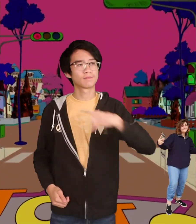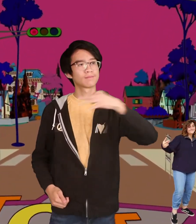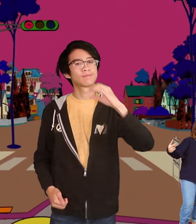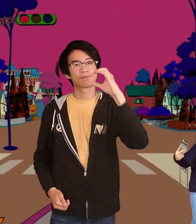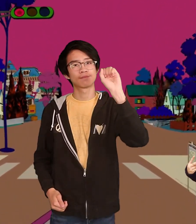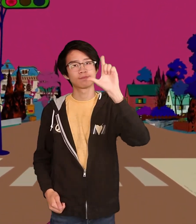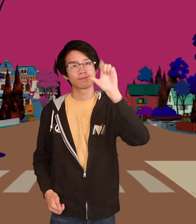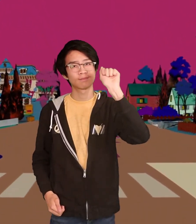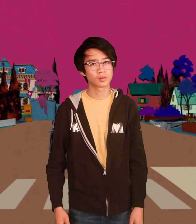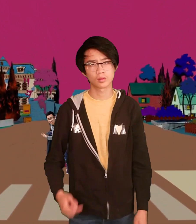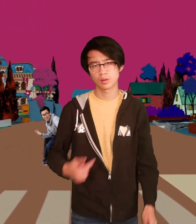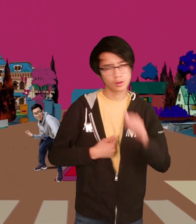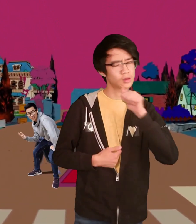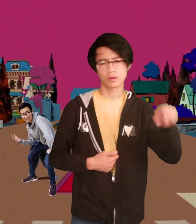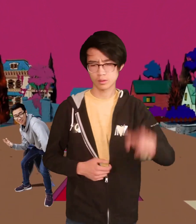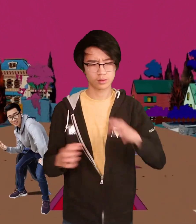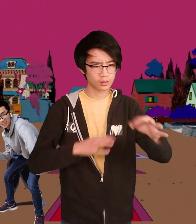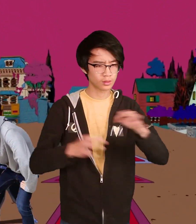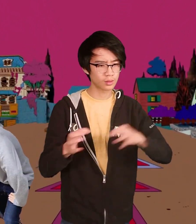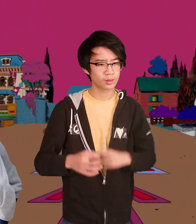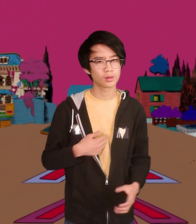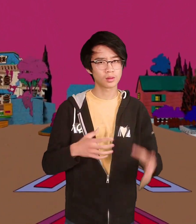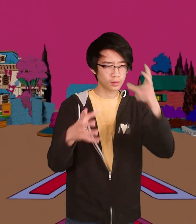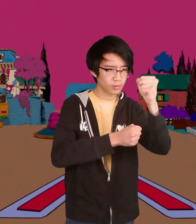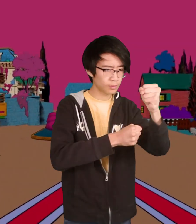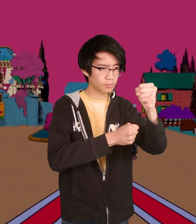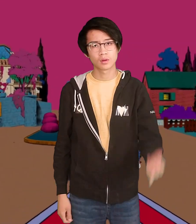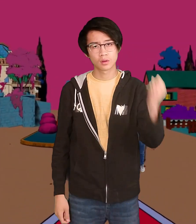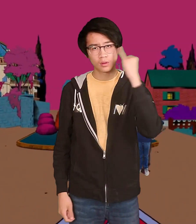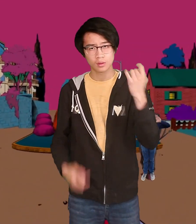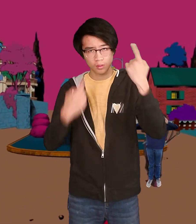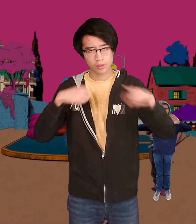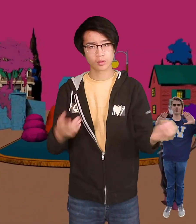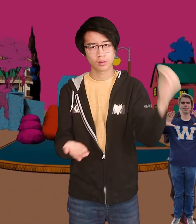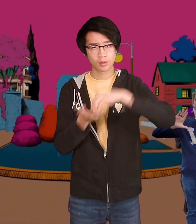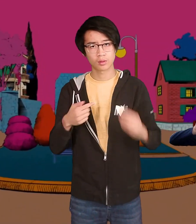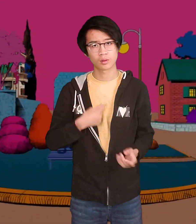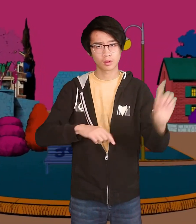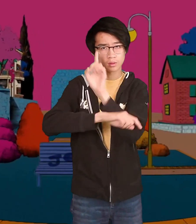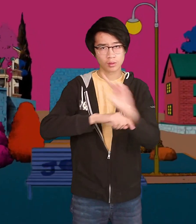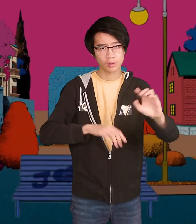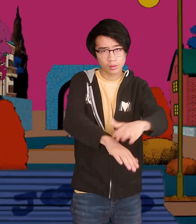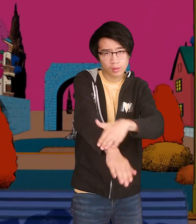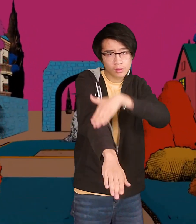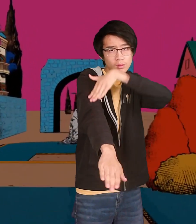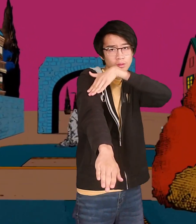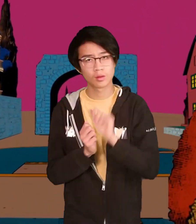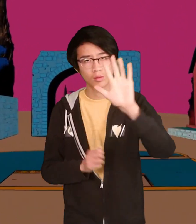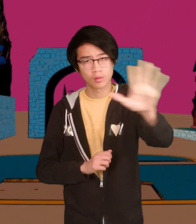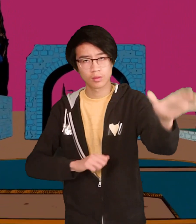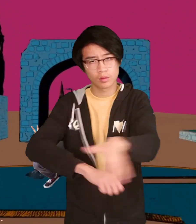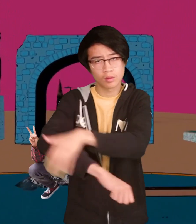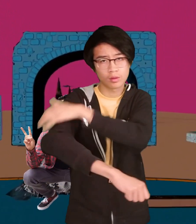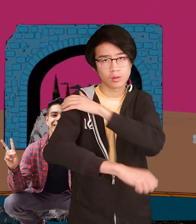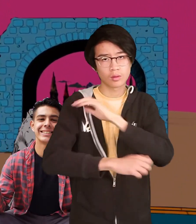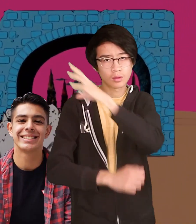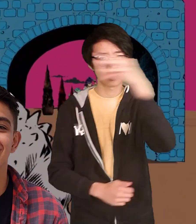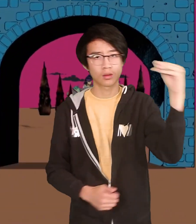a chicka cherry cola I don't need to try to explain how to hold on tight And if it happens again, I'ma move so slightly To the arms and the lips and the face So the